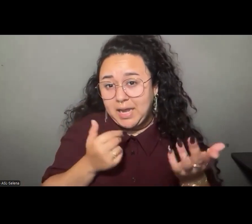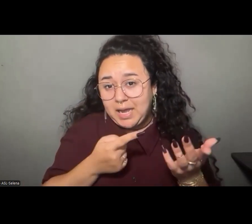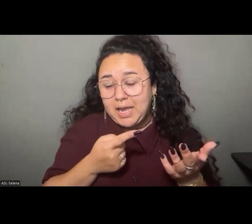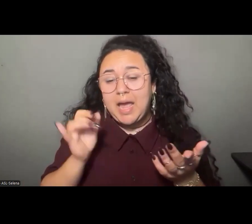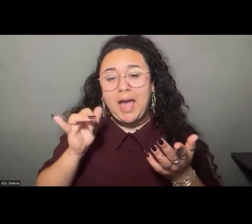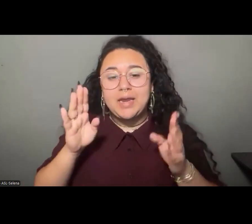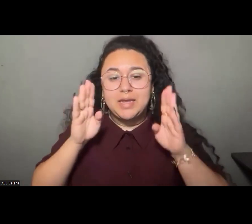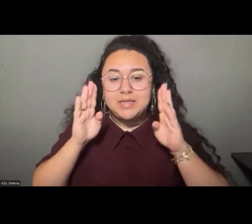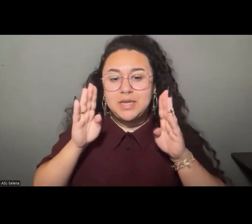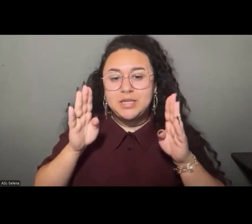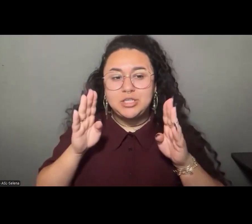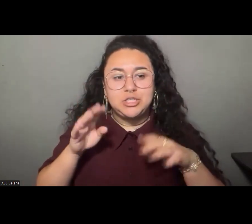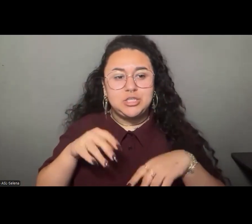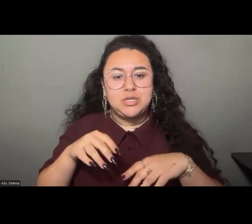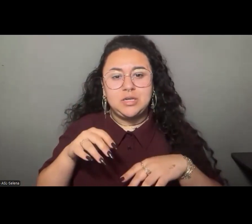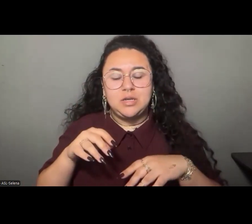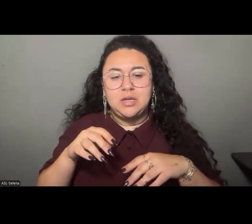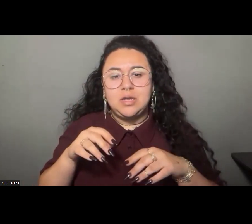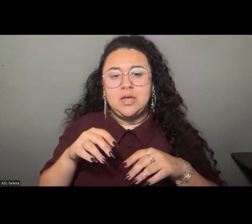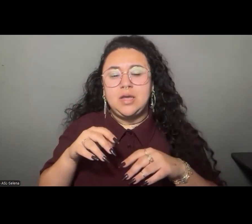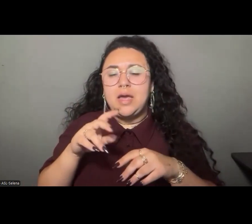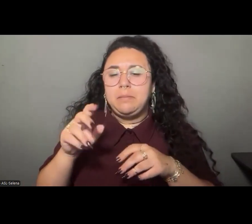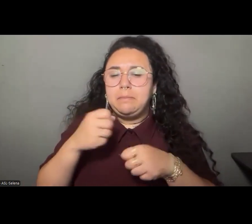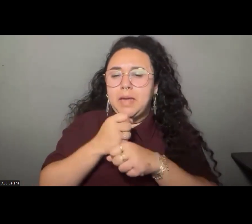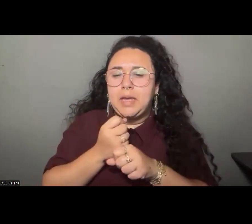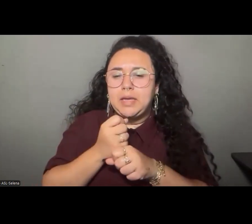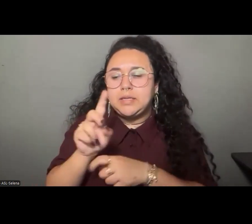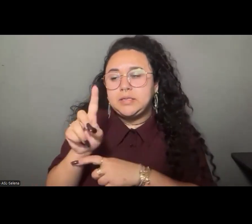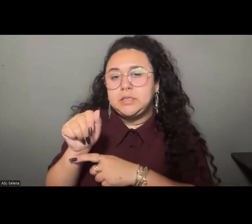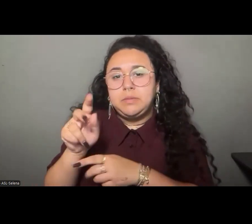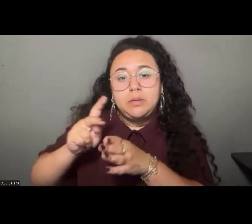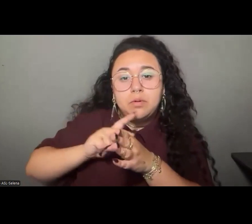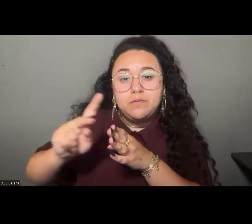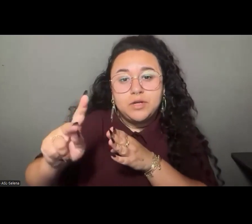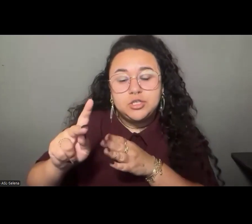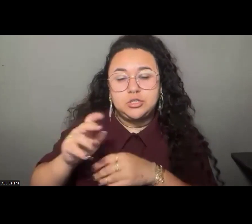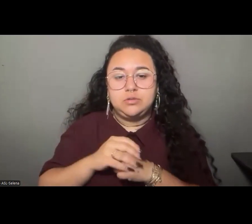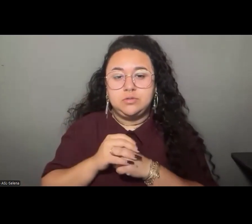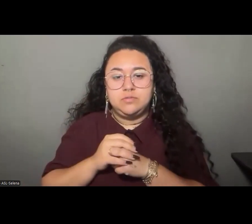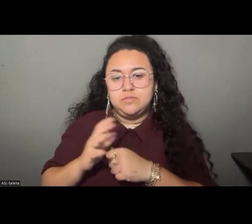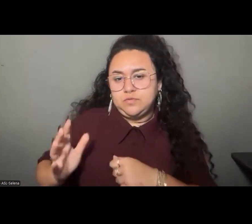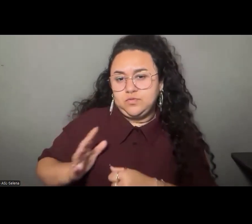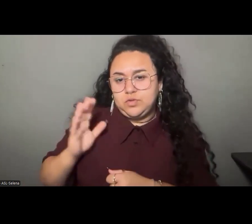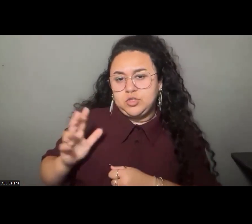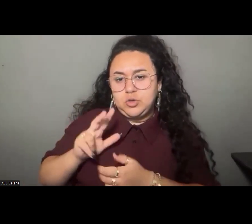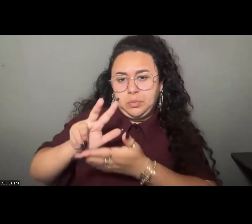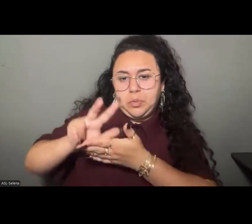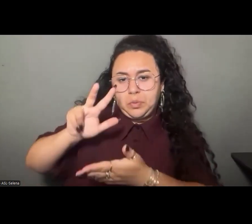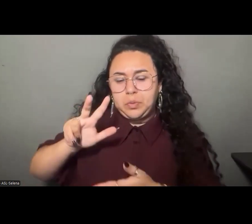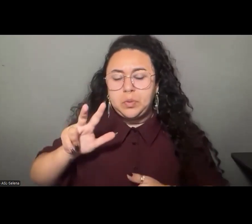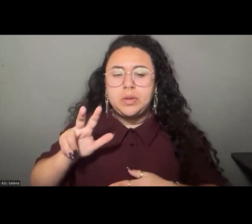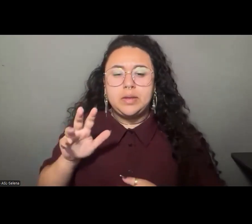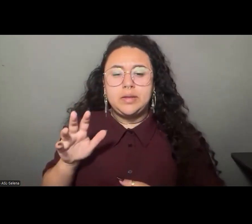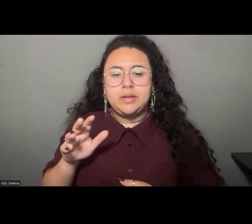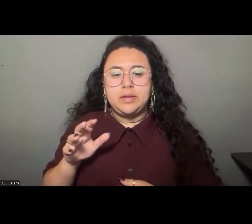in like the professionalization and the codification of disability um, that I'm talking about where like even somebody